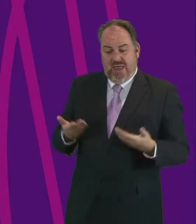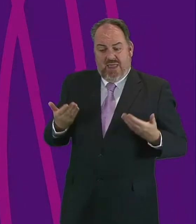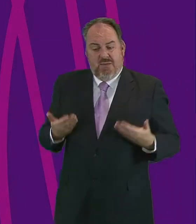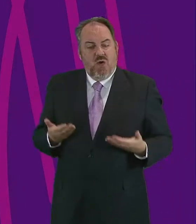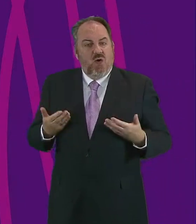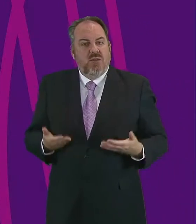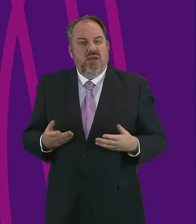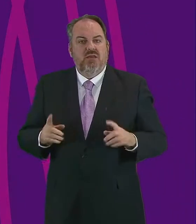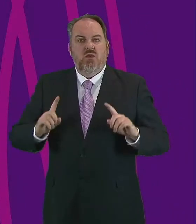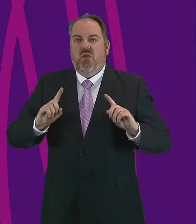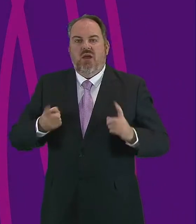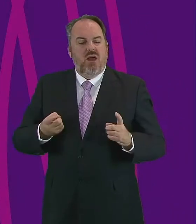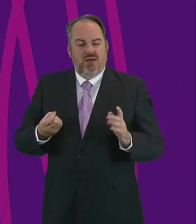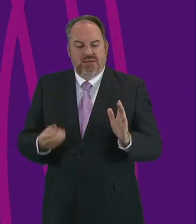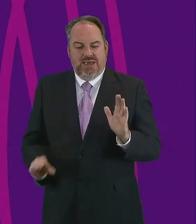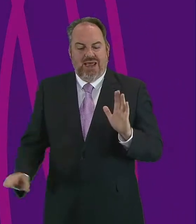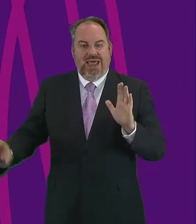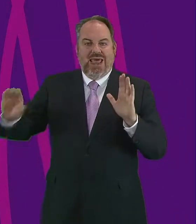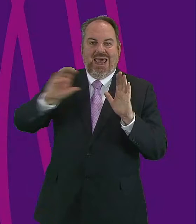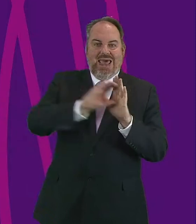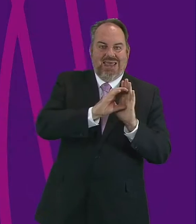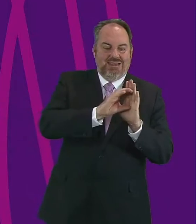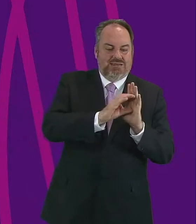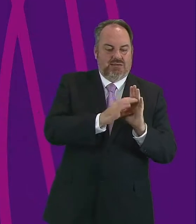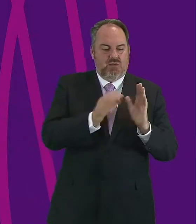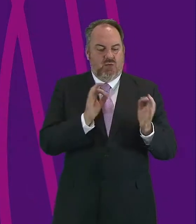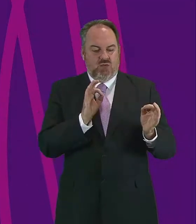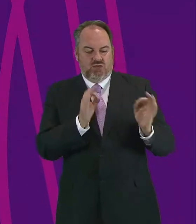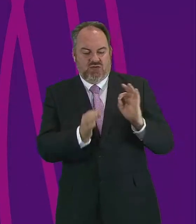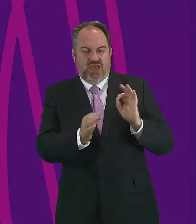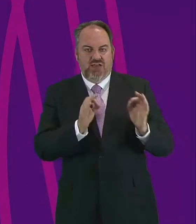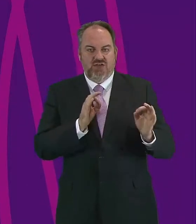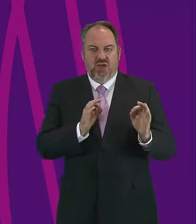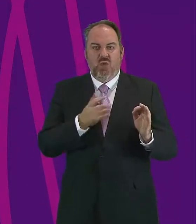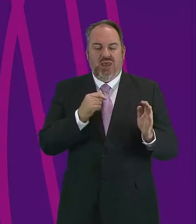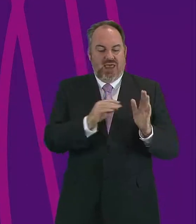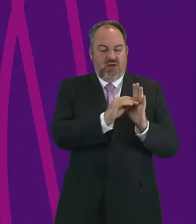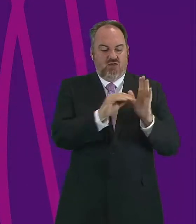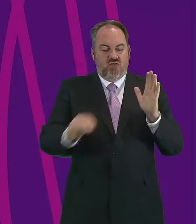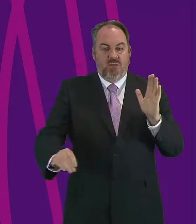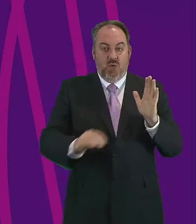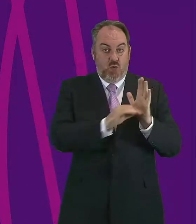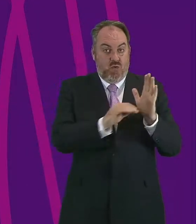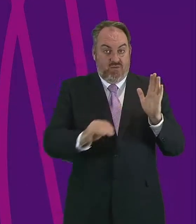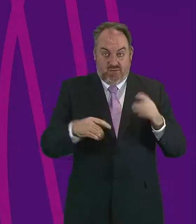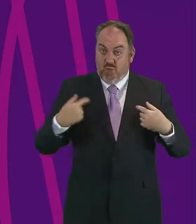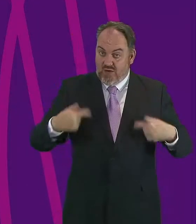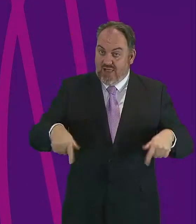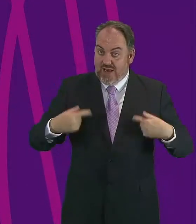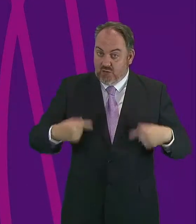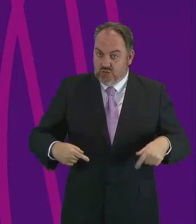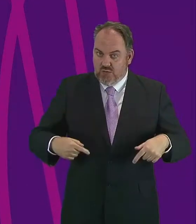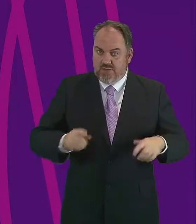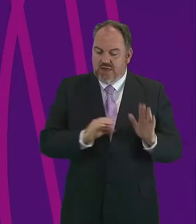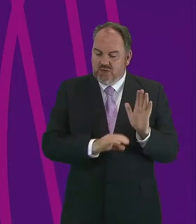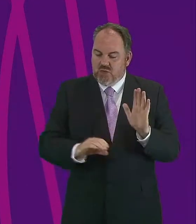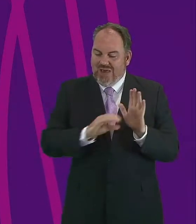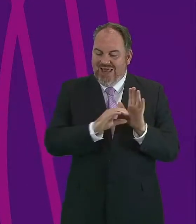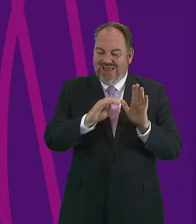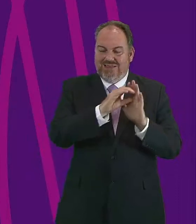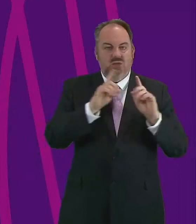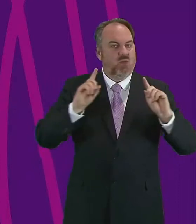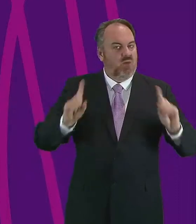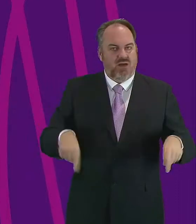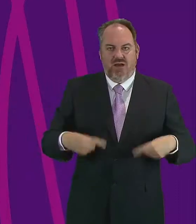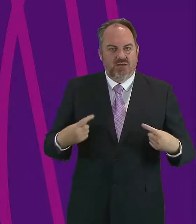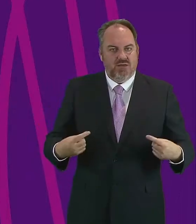us to add things to this legislation. All we can do is subtract things from this legislation. So there are no new moves